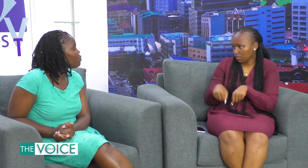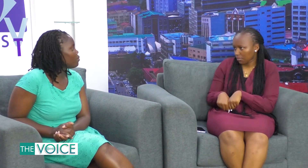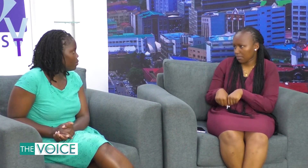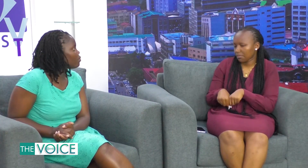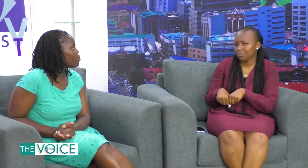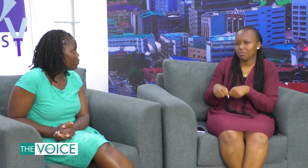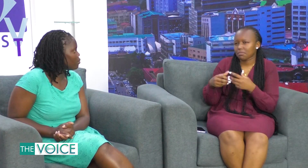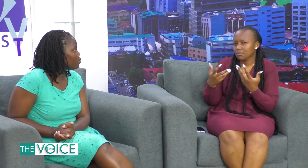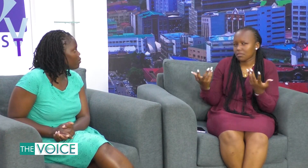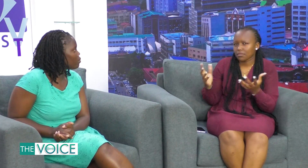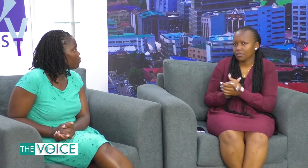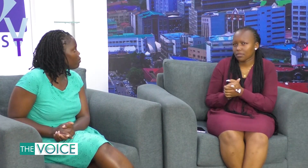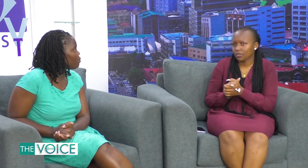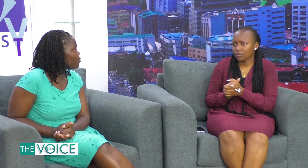So they have different programs to help.